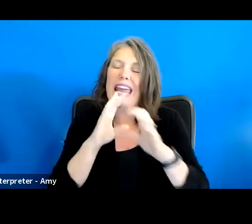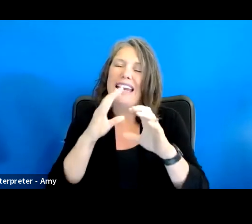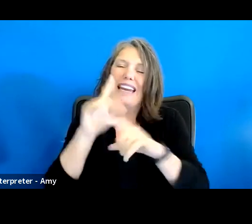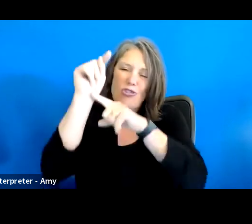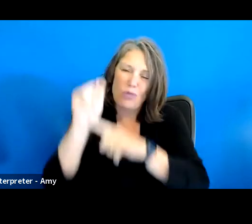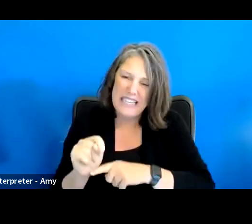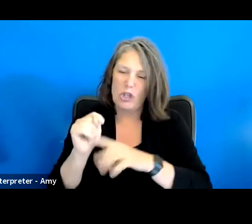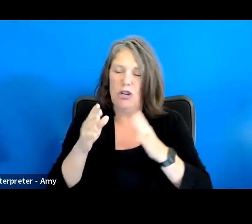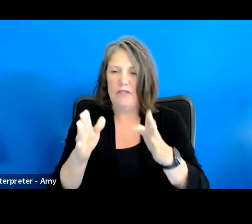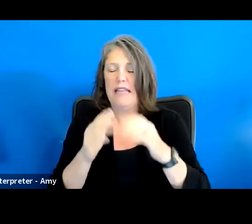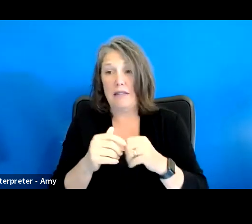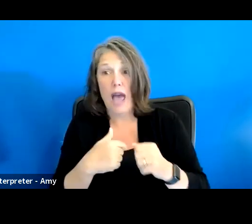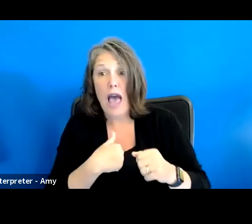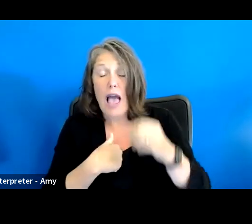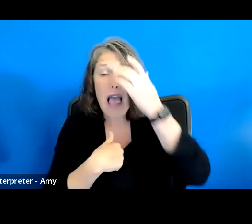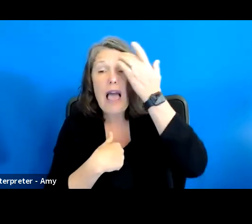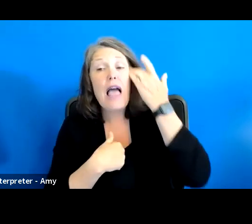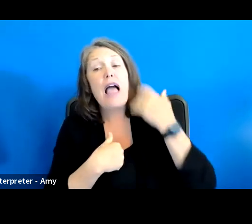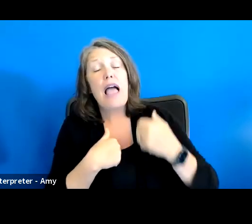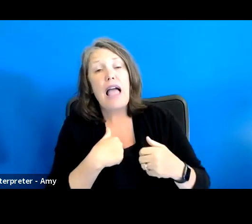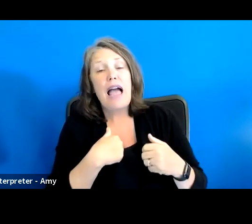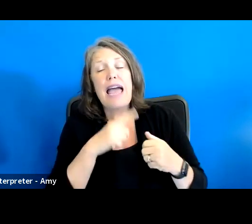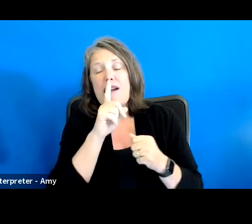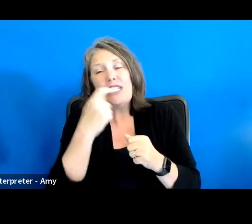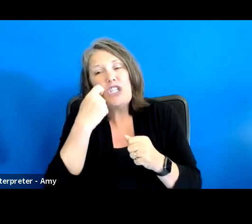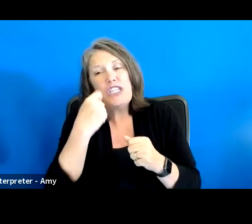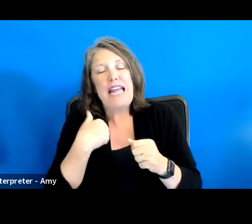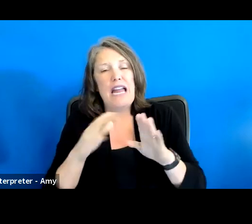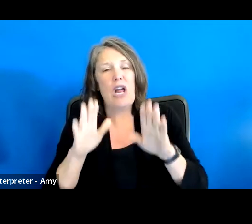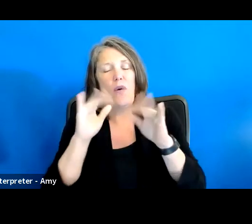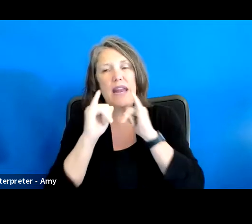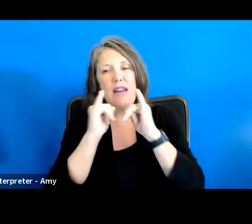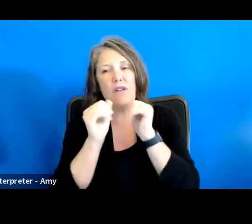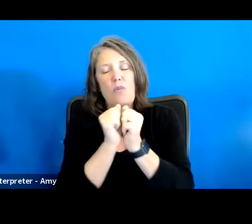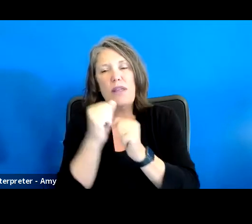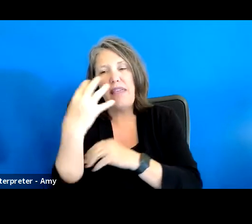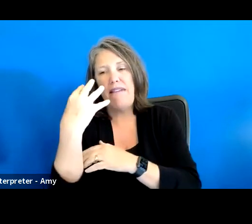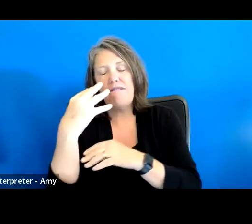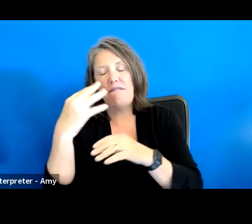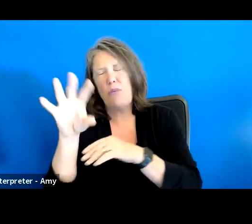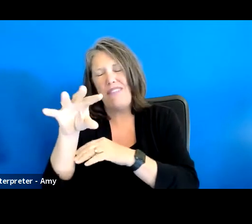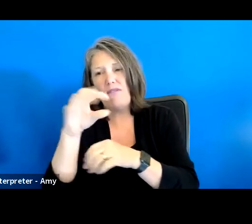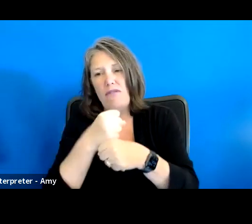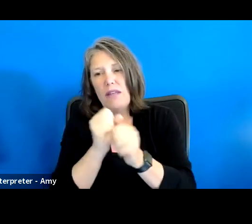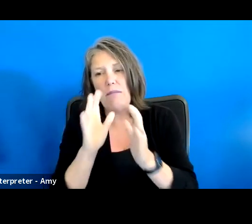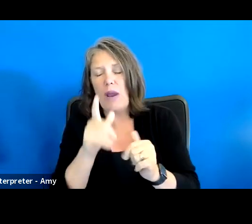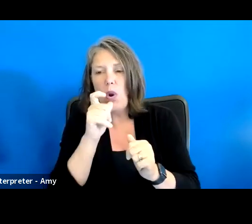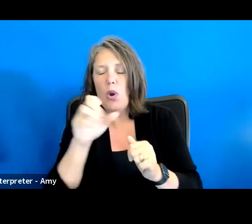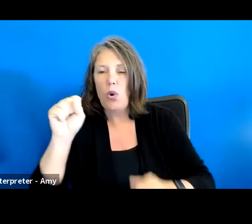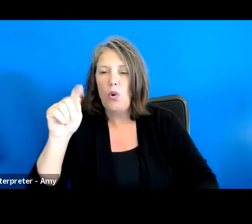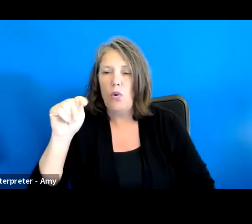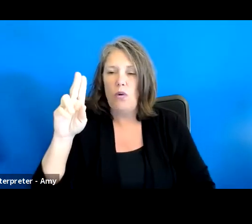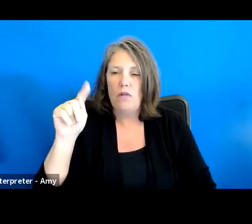question. So I actually just had a great interview with a filmmaker who stutters